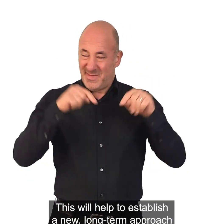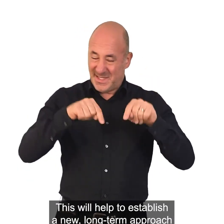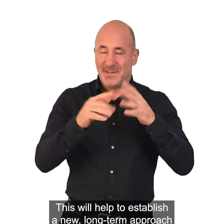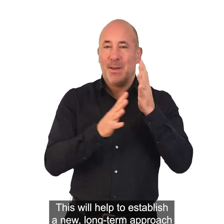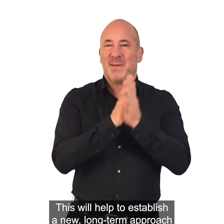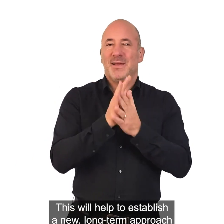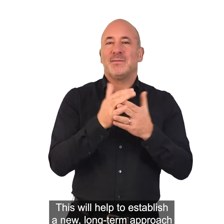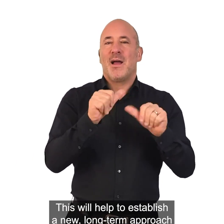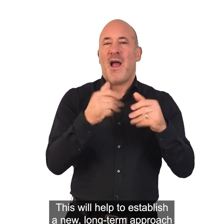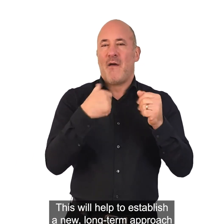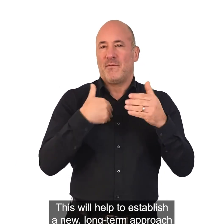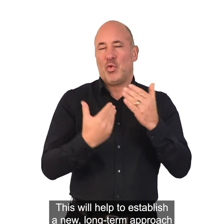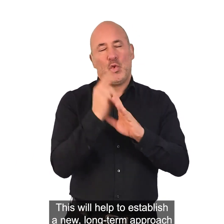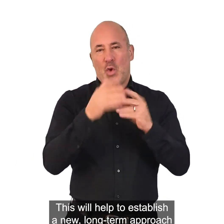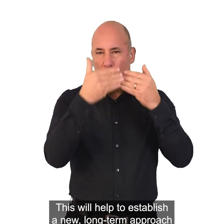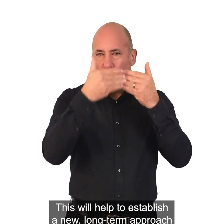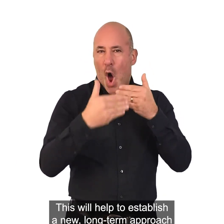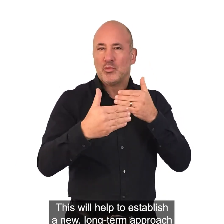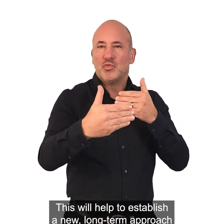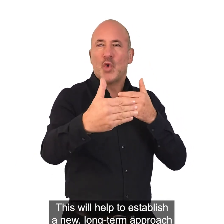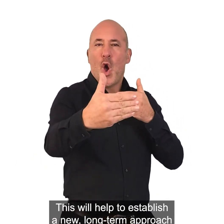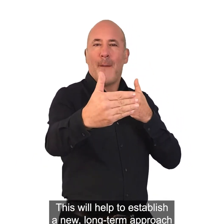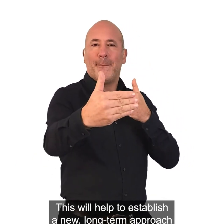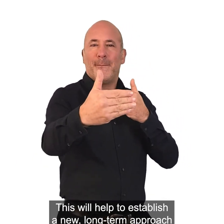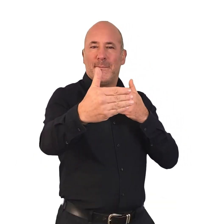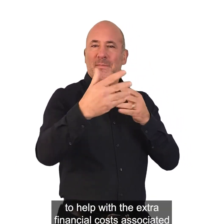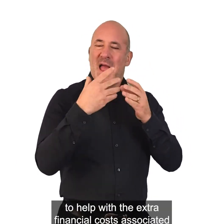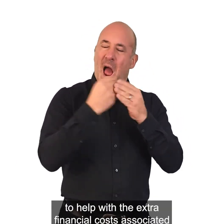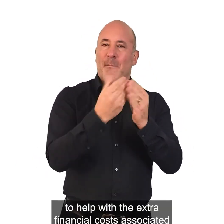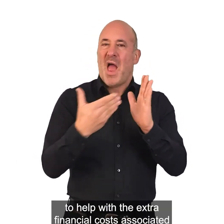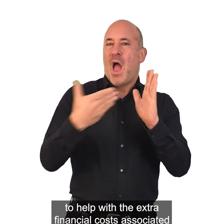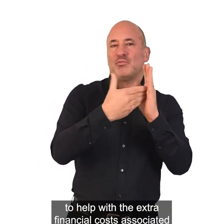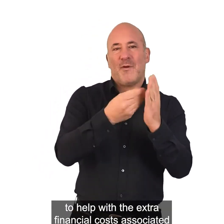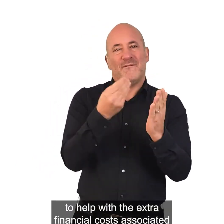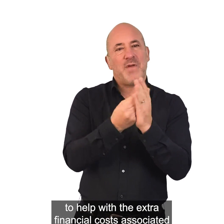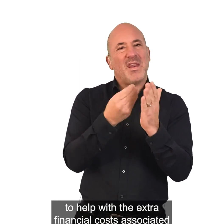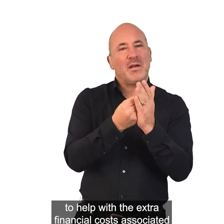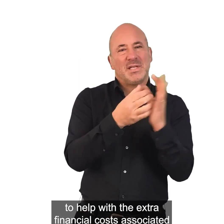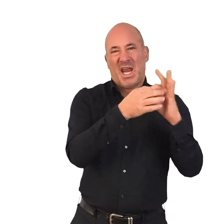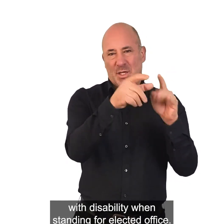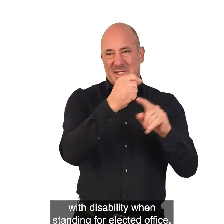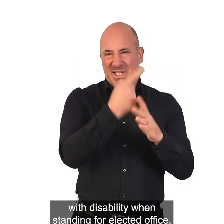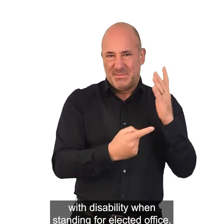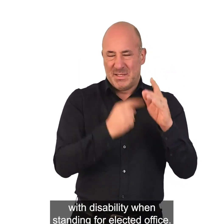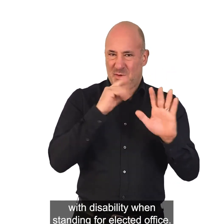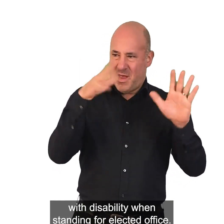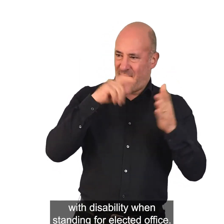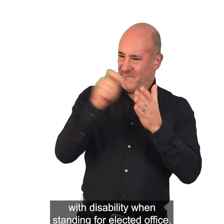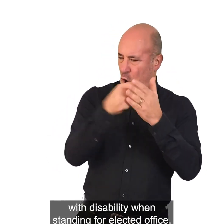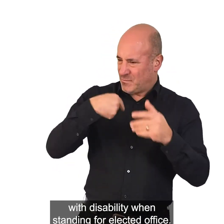This will help to establish a new, long-term approach to help with the extra financial costs associated with disability when